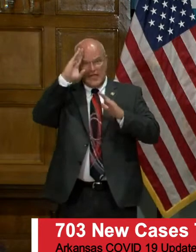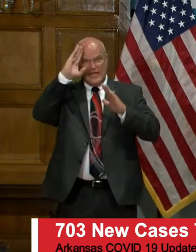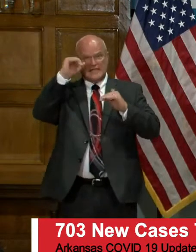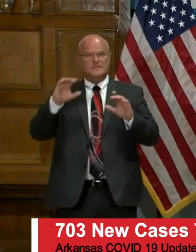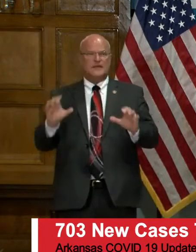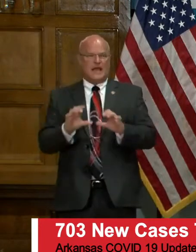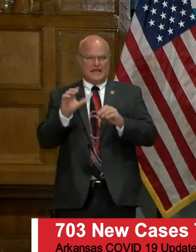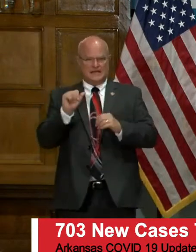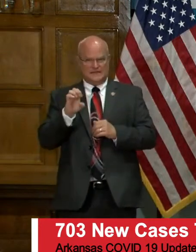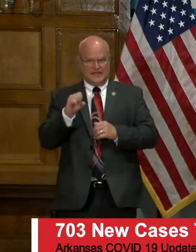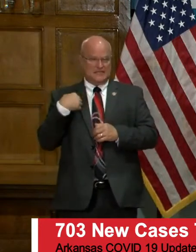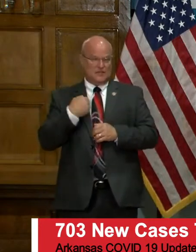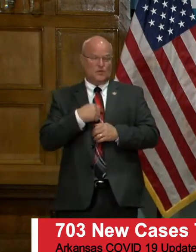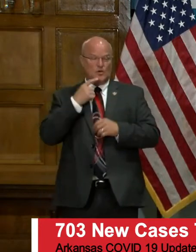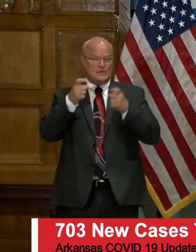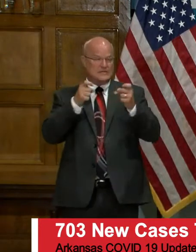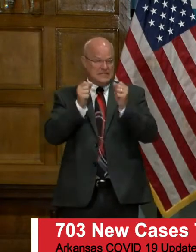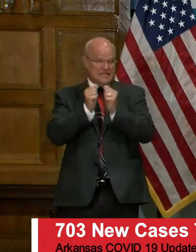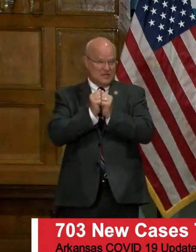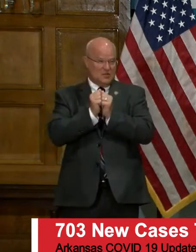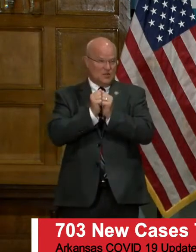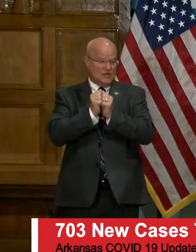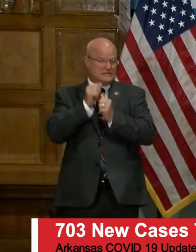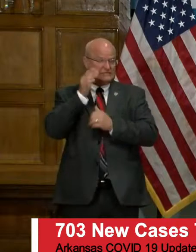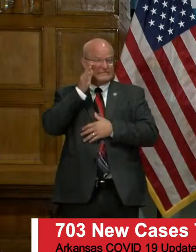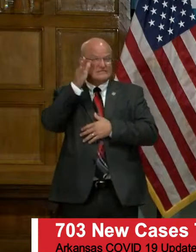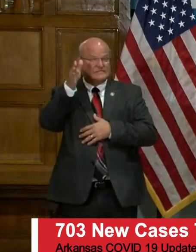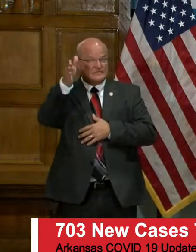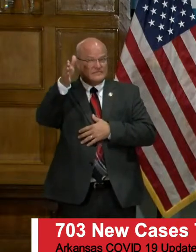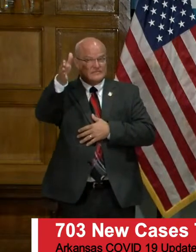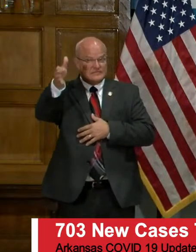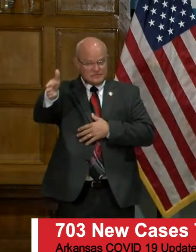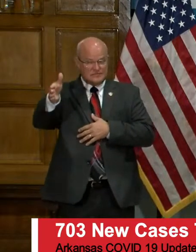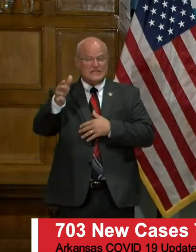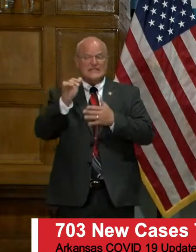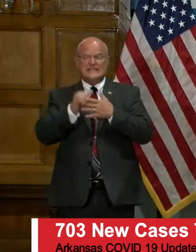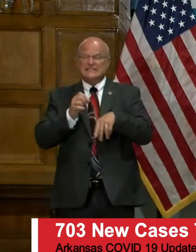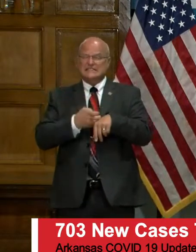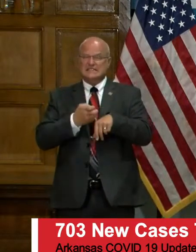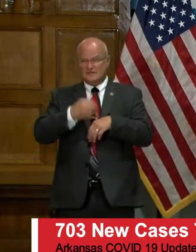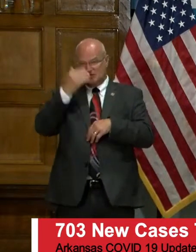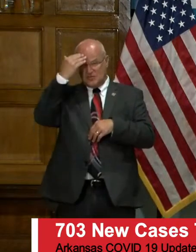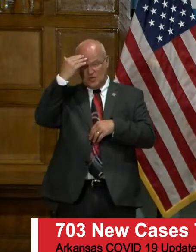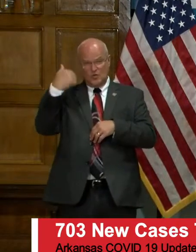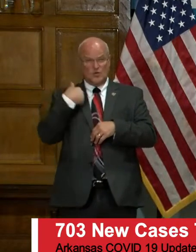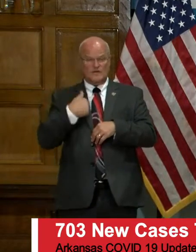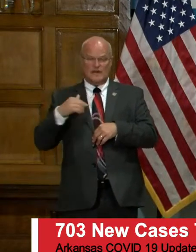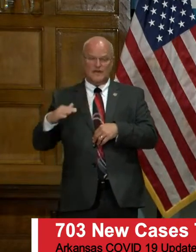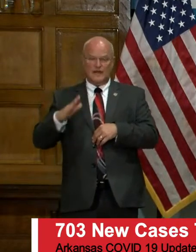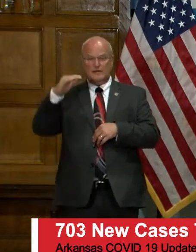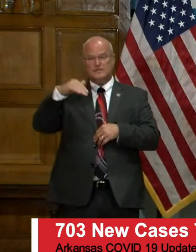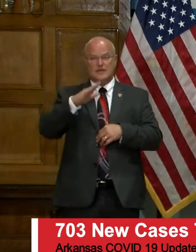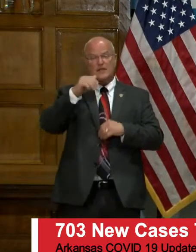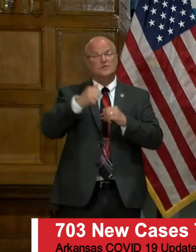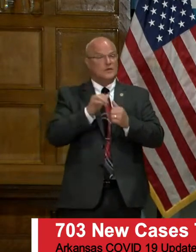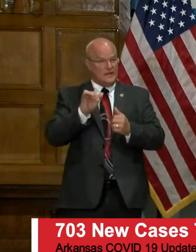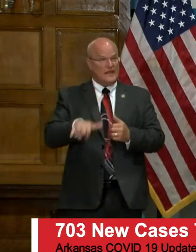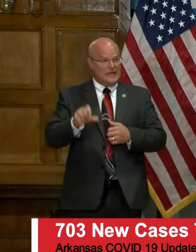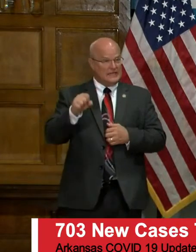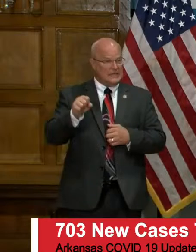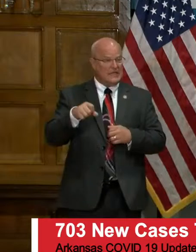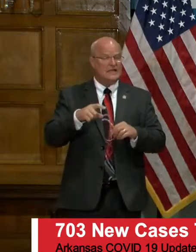many active cases that we're going to be dealing with a few months from now. It's difficult to know. We've had our ups and our downs with